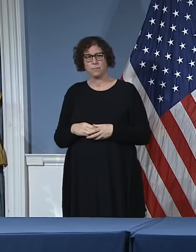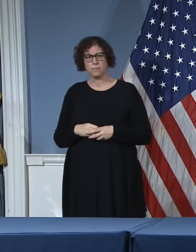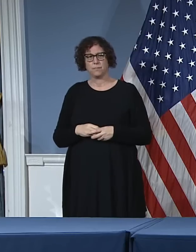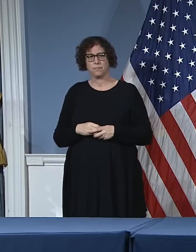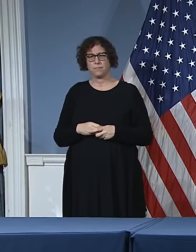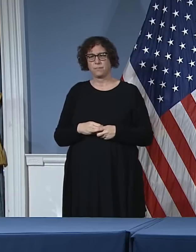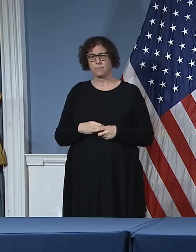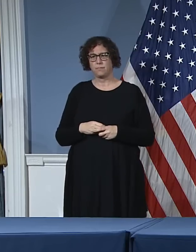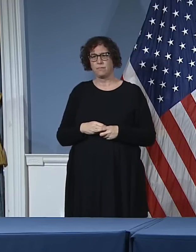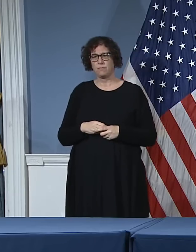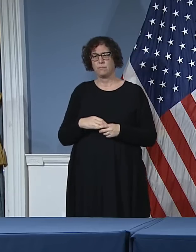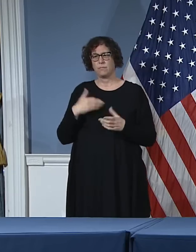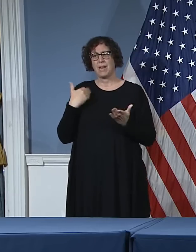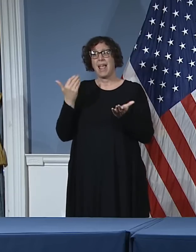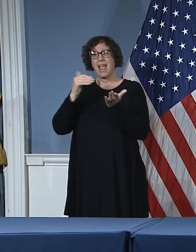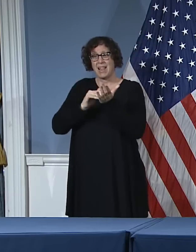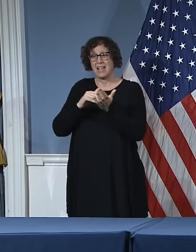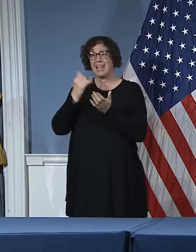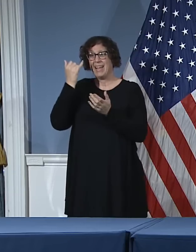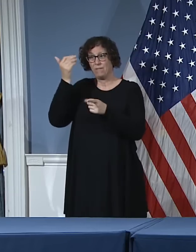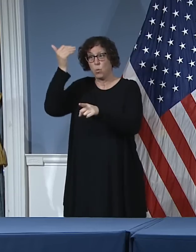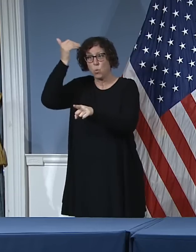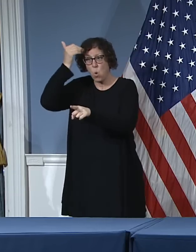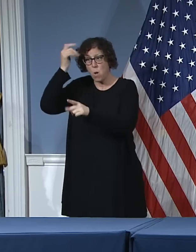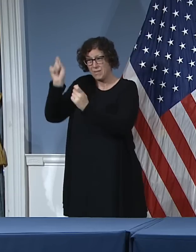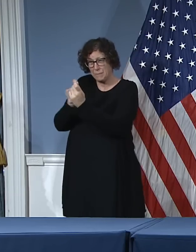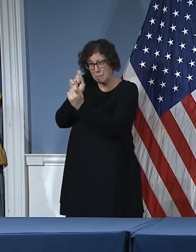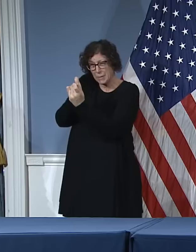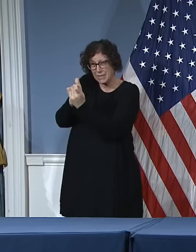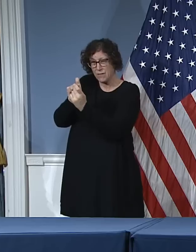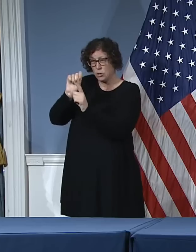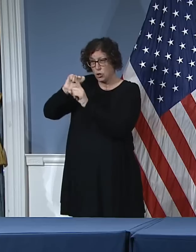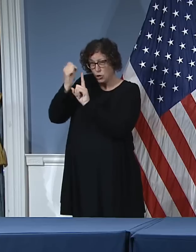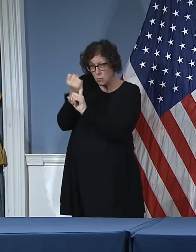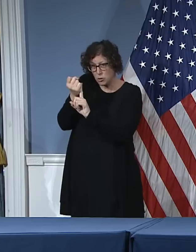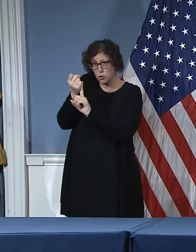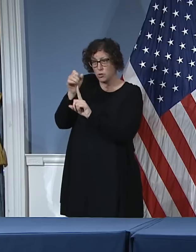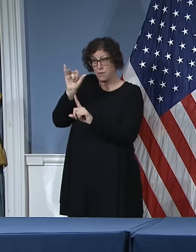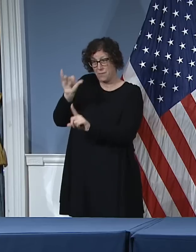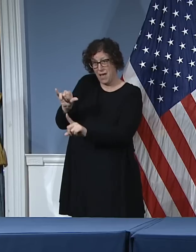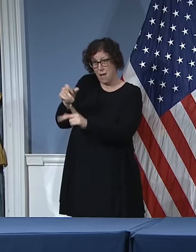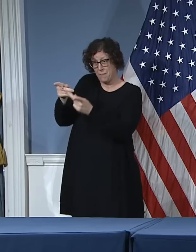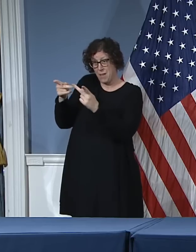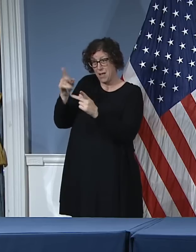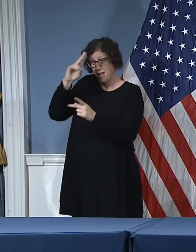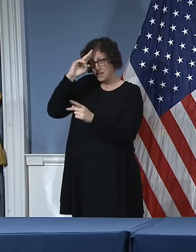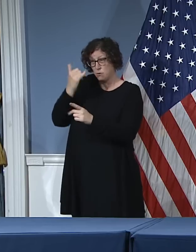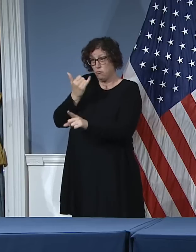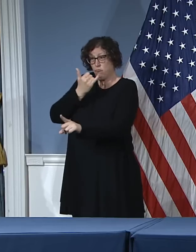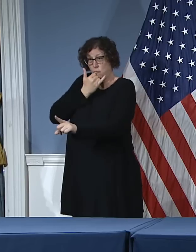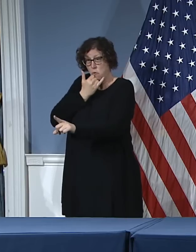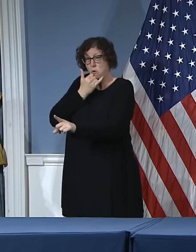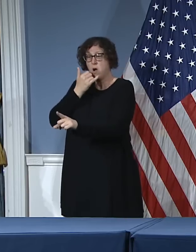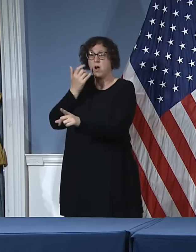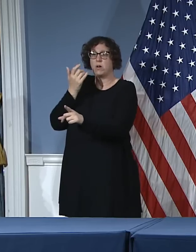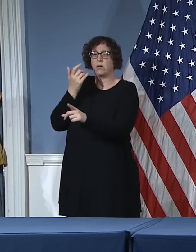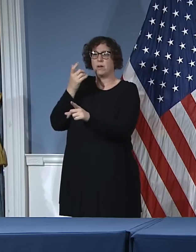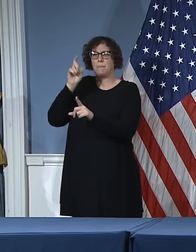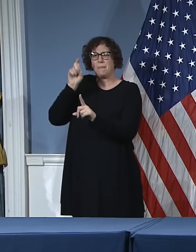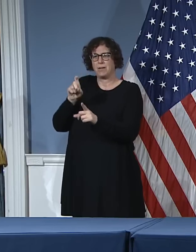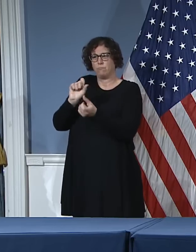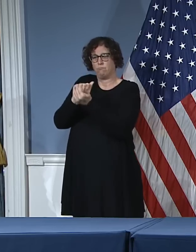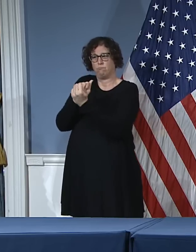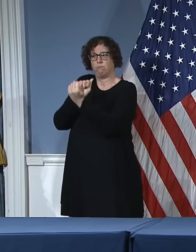you have a specific situation, which might mean, honestly, there's something wrong at a particular place, a particular moment that needs to be addressed